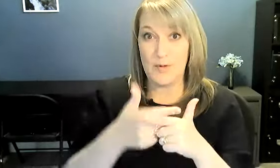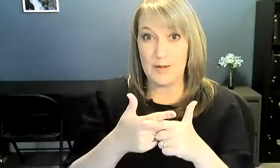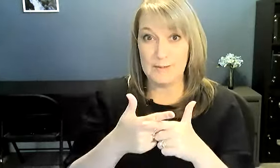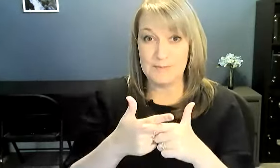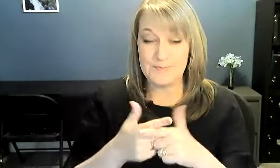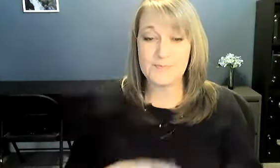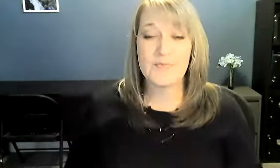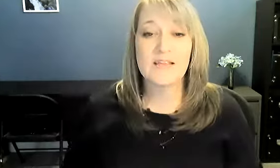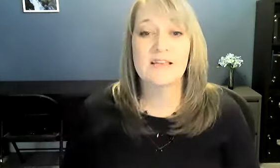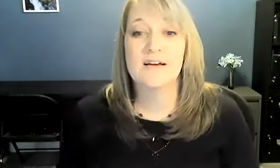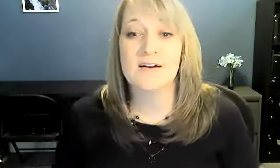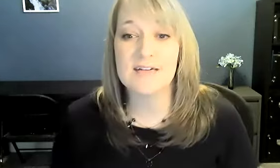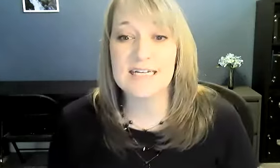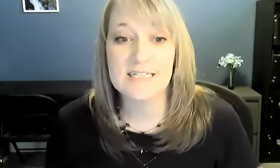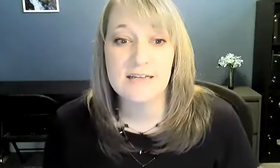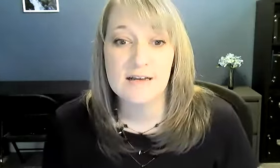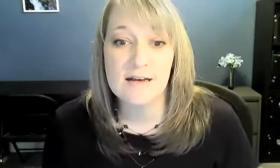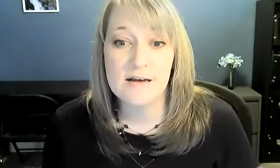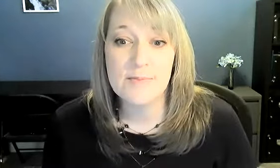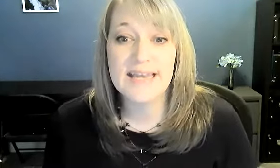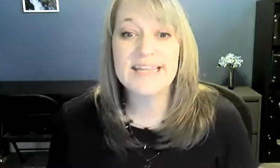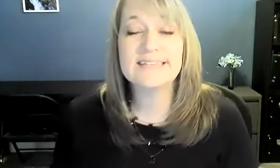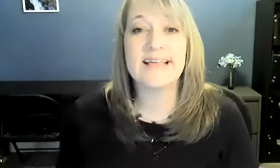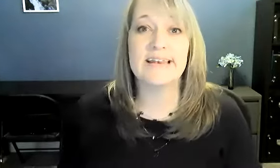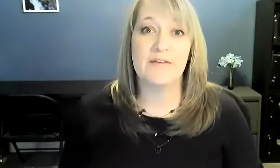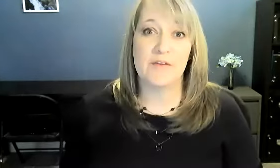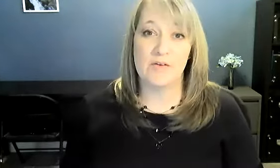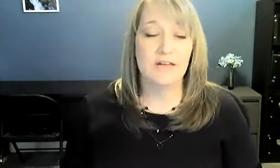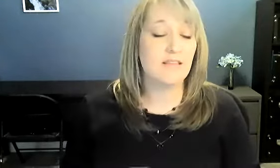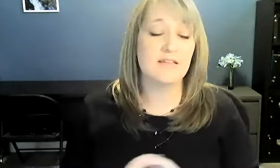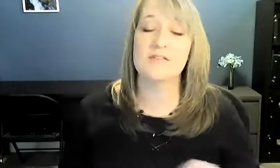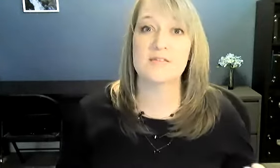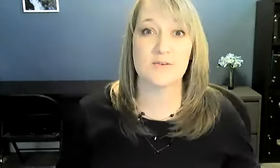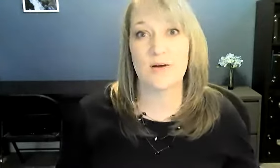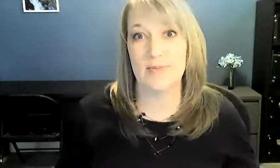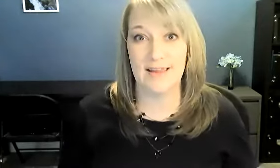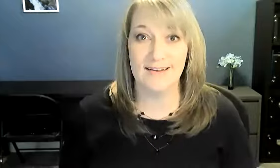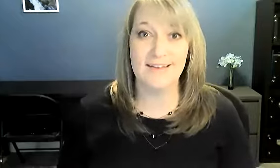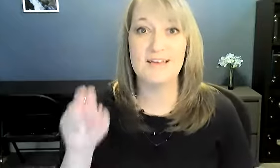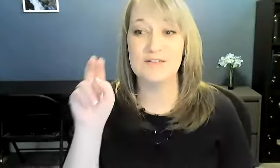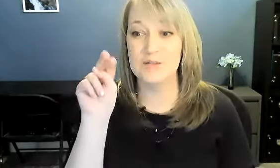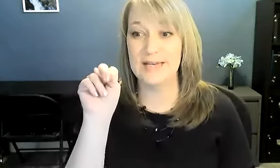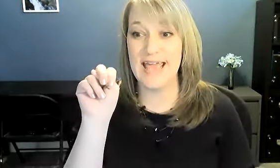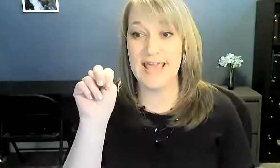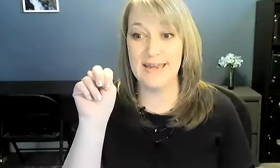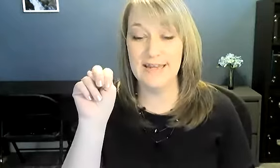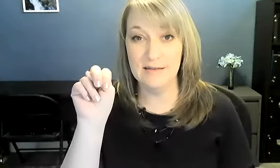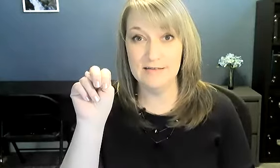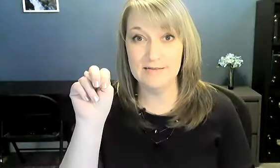brother. All right. Niece and nephew. These are not so complicated. You do an N